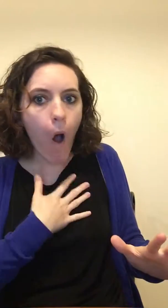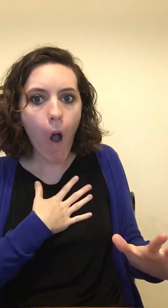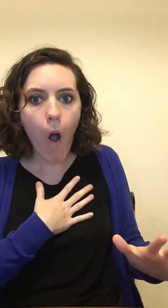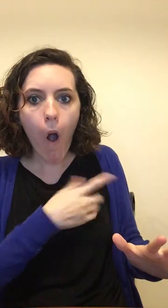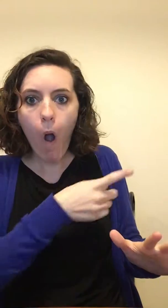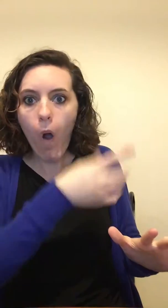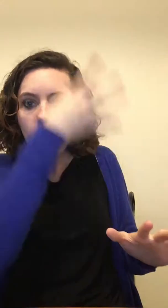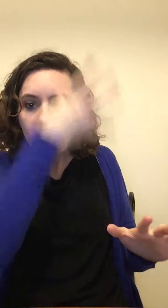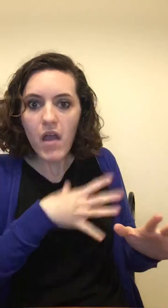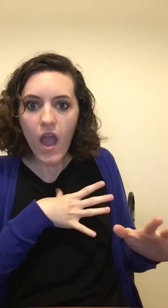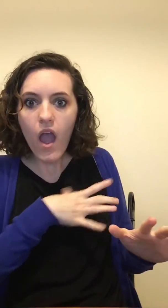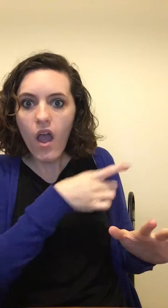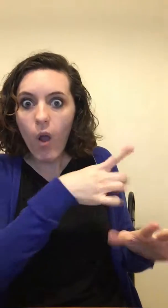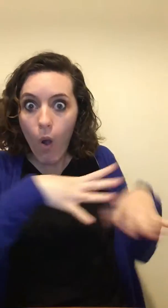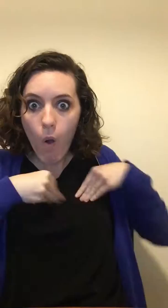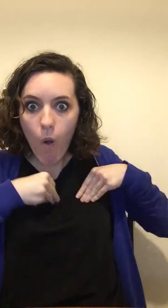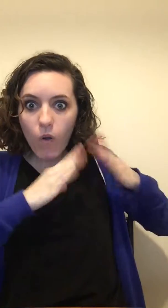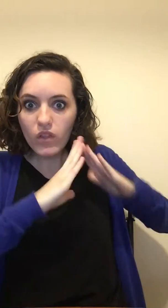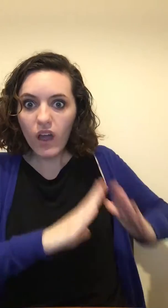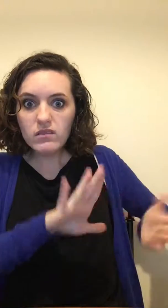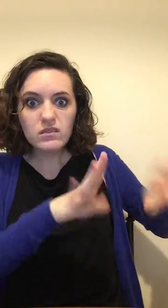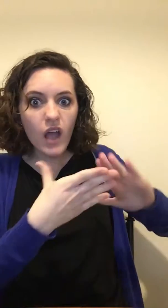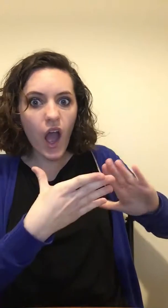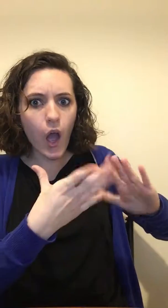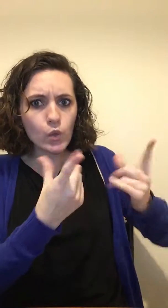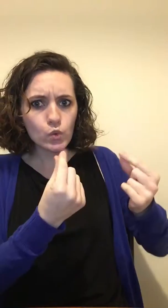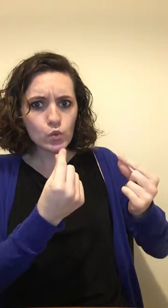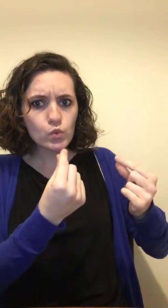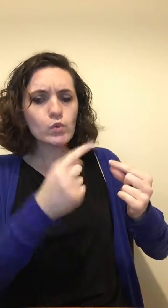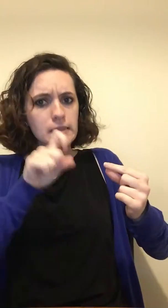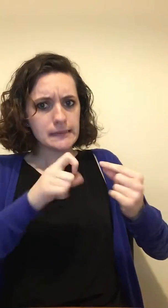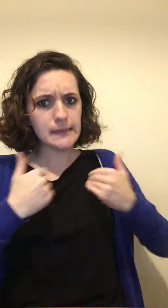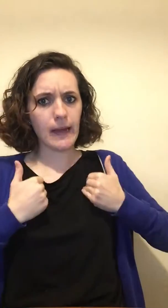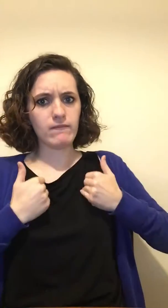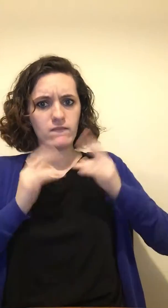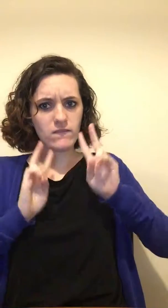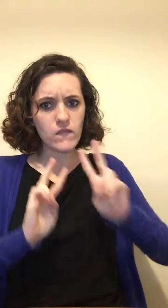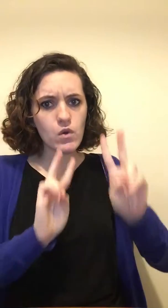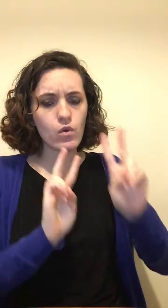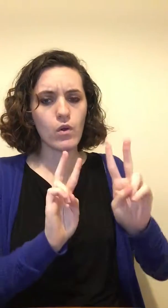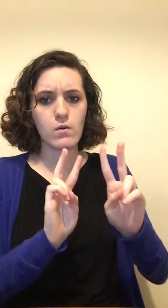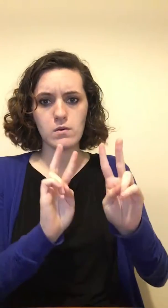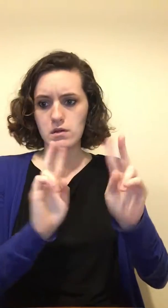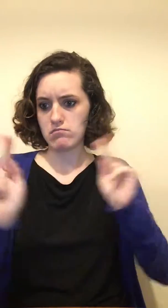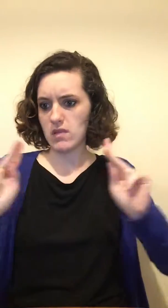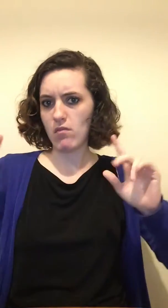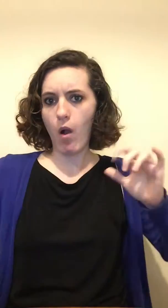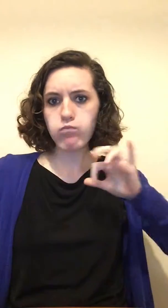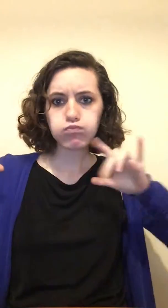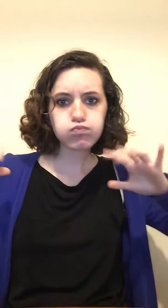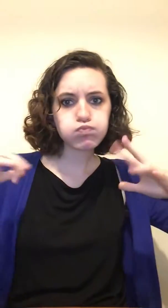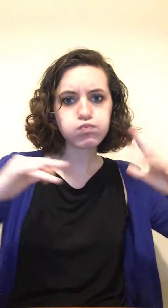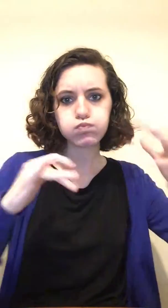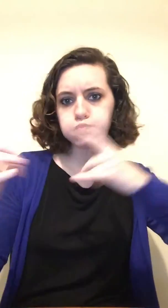are we going to do? Okay, let's plan the funeral." Then the people start coming. By